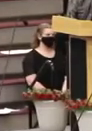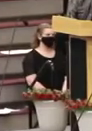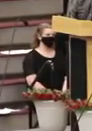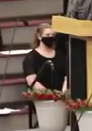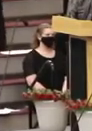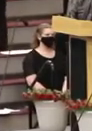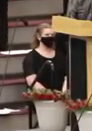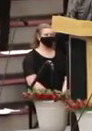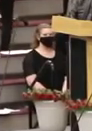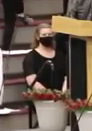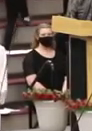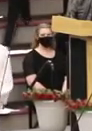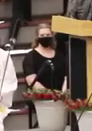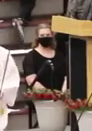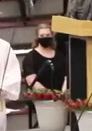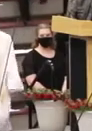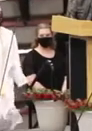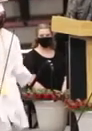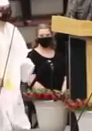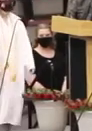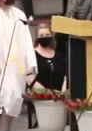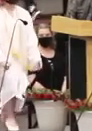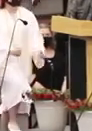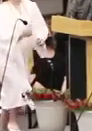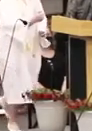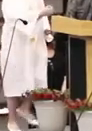Jennifer Nicole Fomenko.